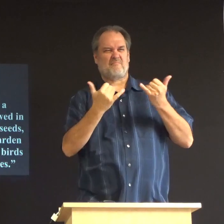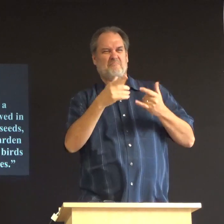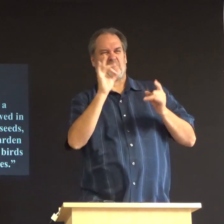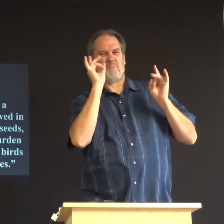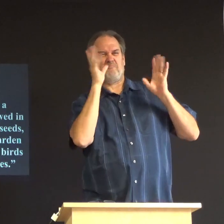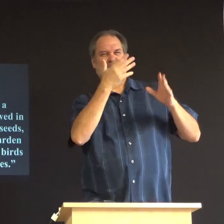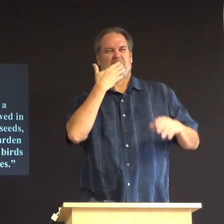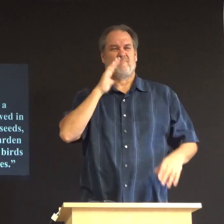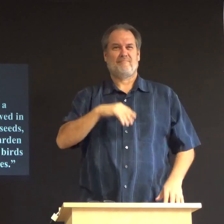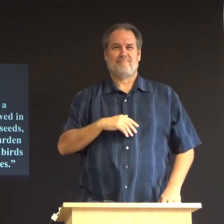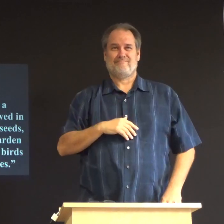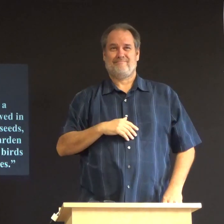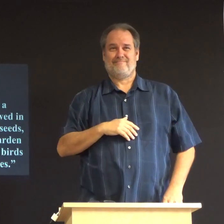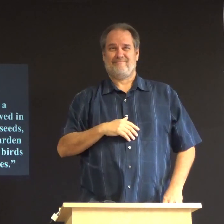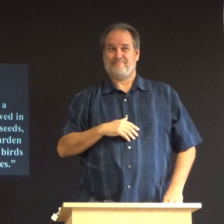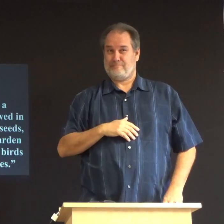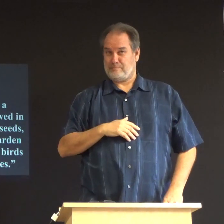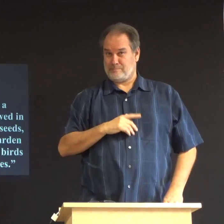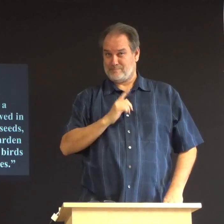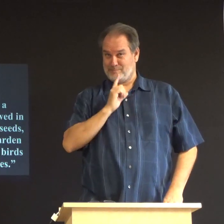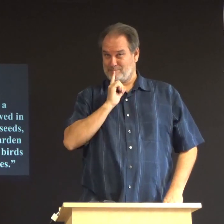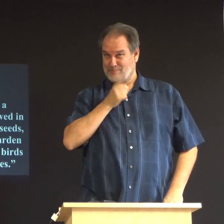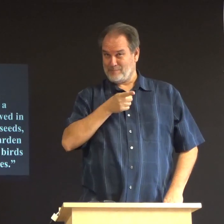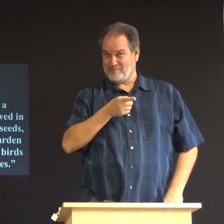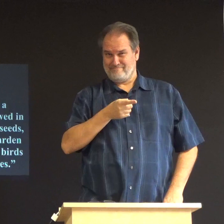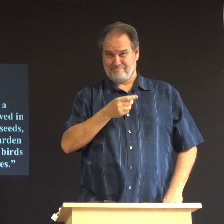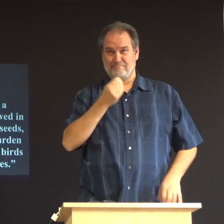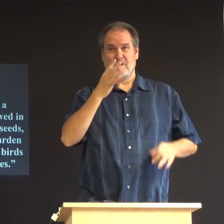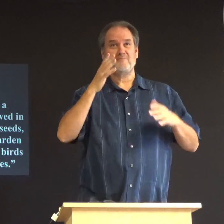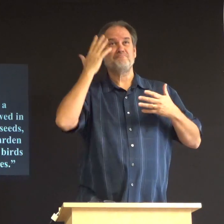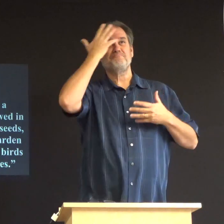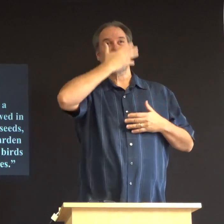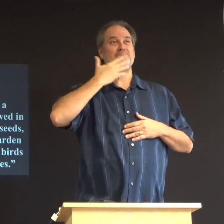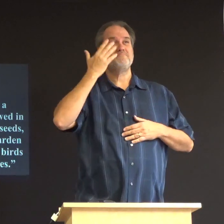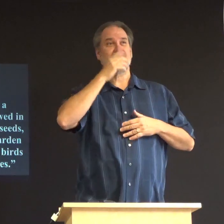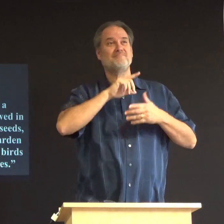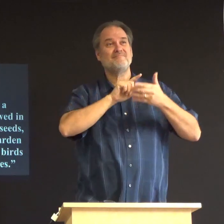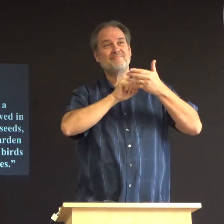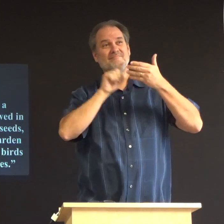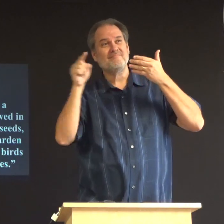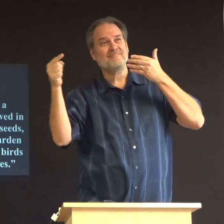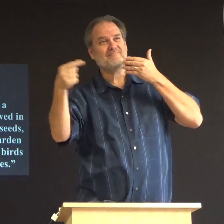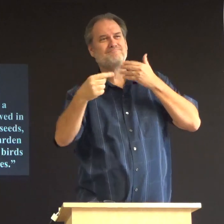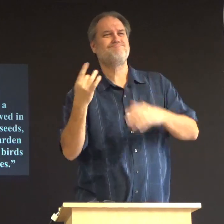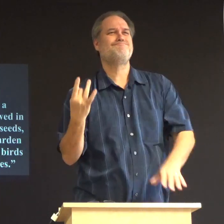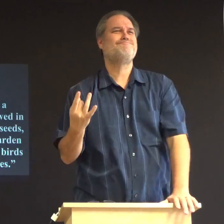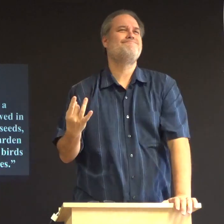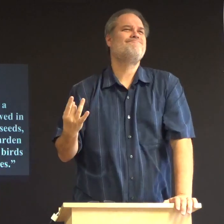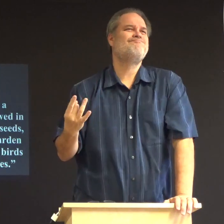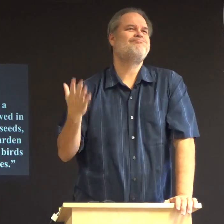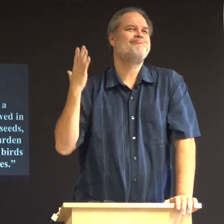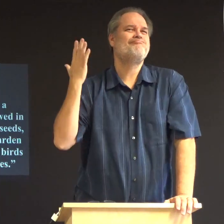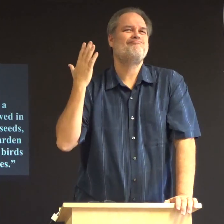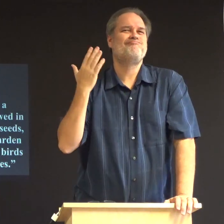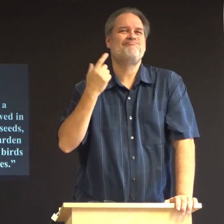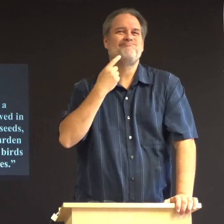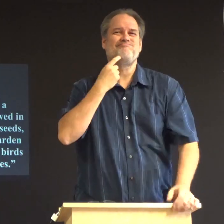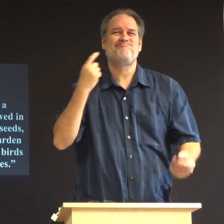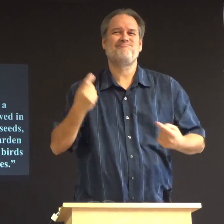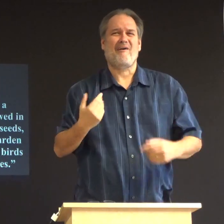Some people say, oh, 1950s is better than now, but are you sure? No. Maybe, but behind